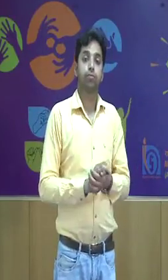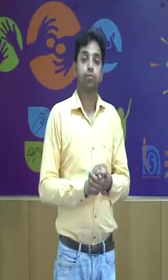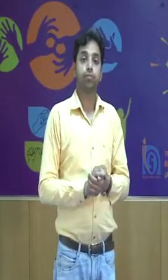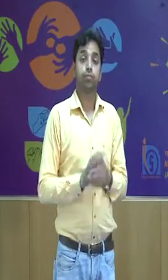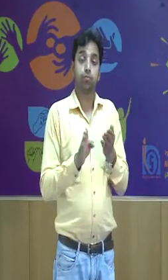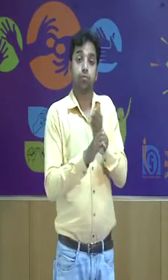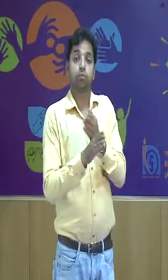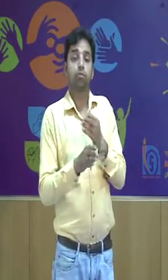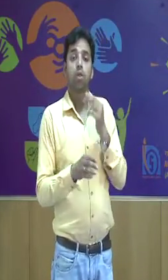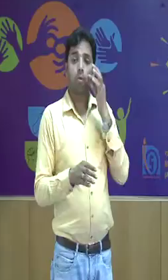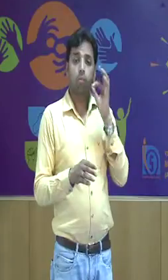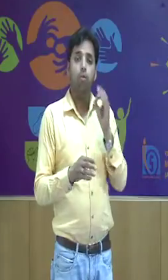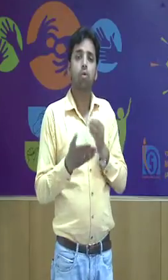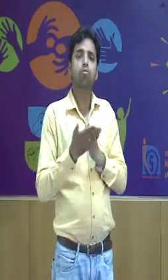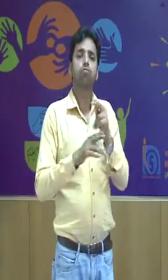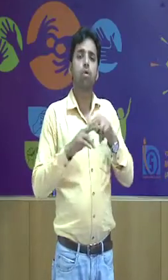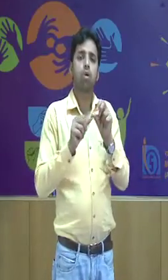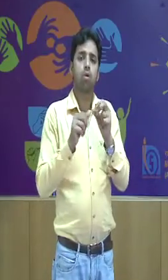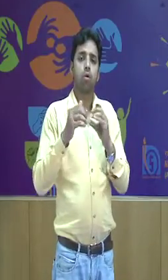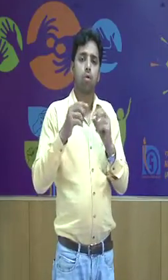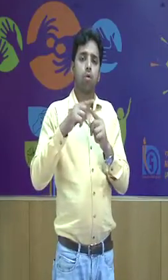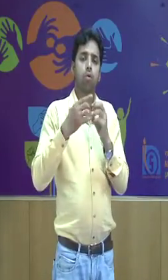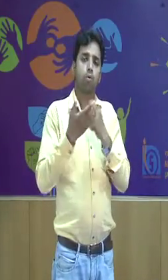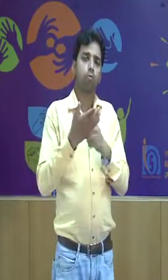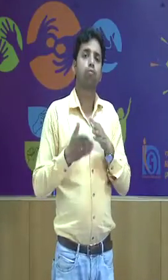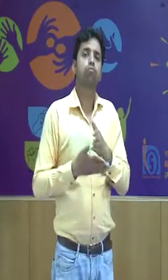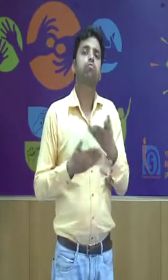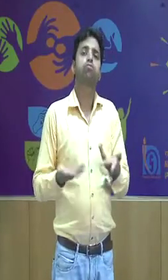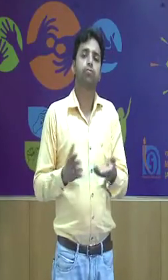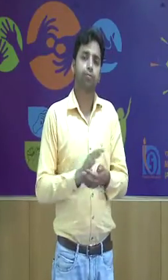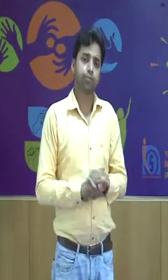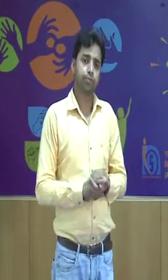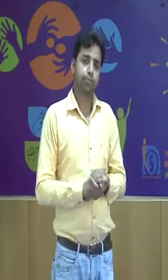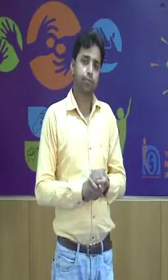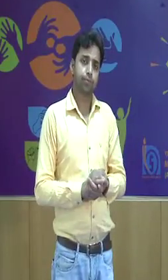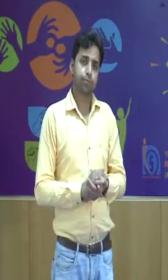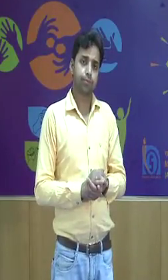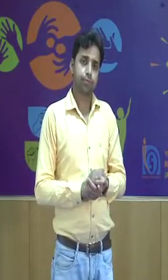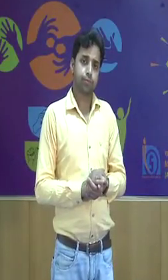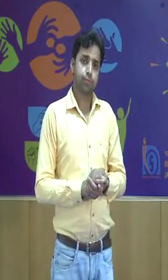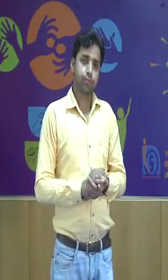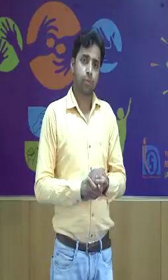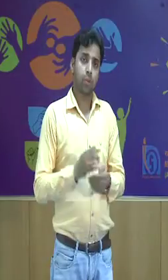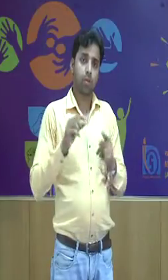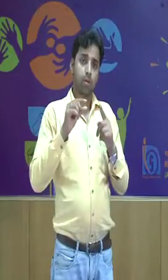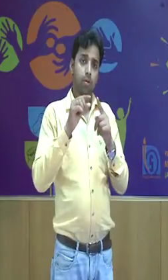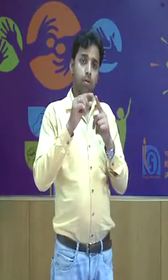Another important factor that is considered for marriage is pravara.